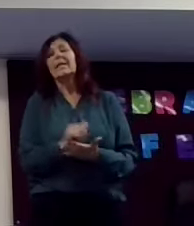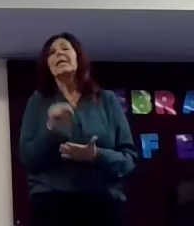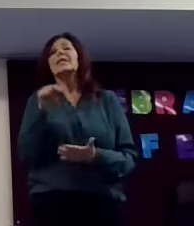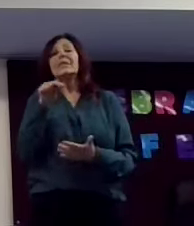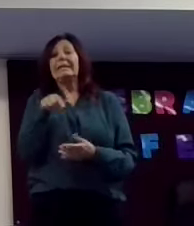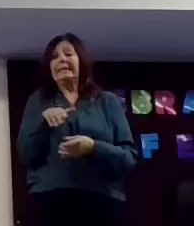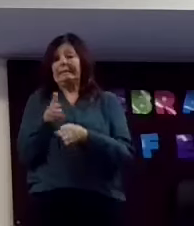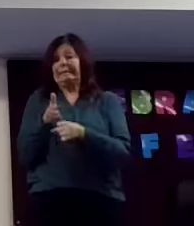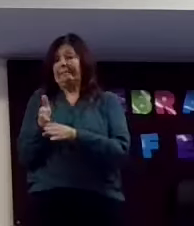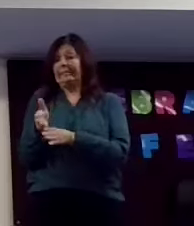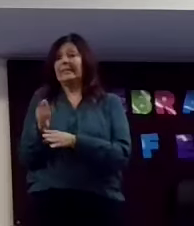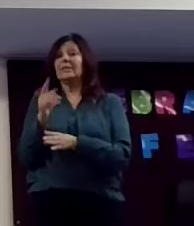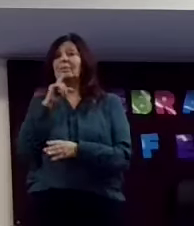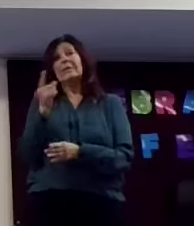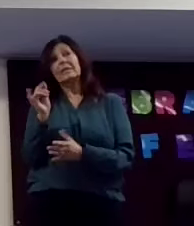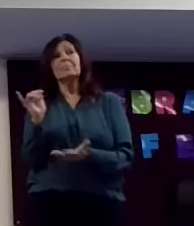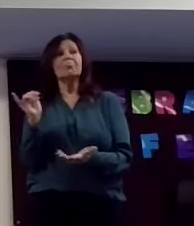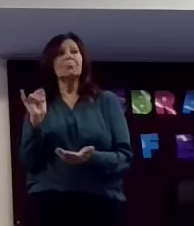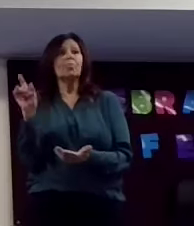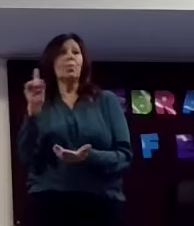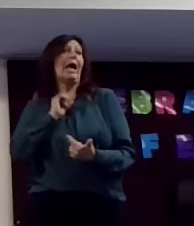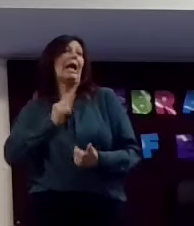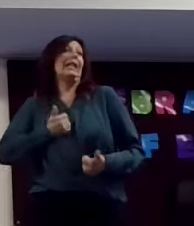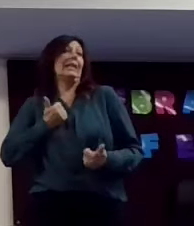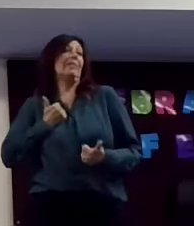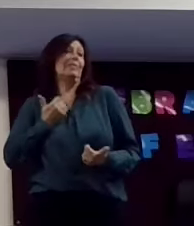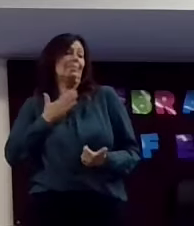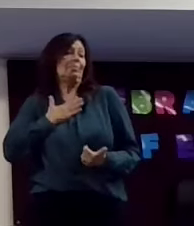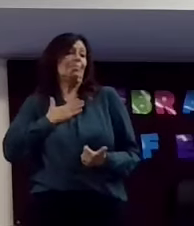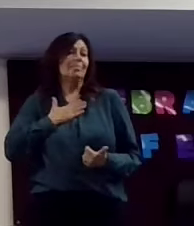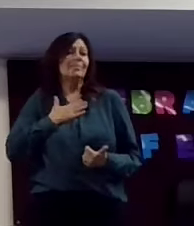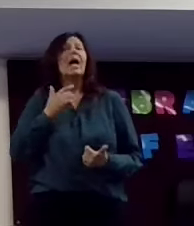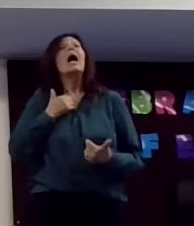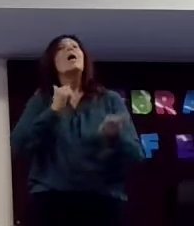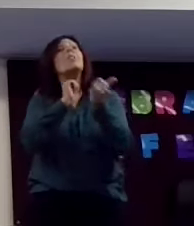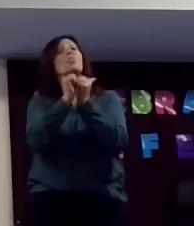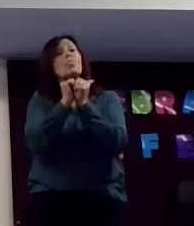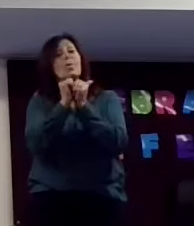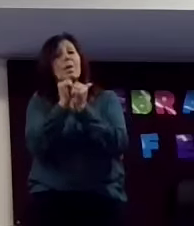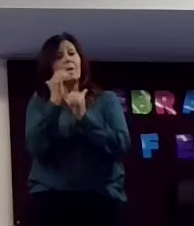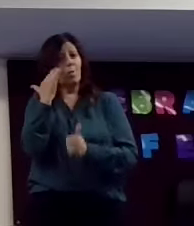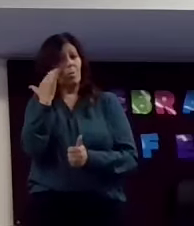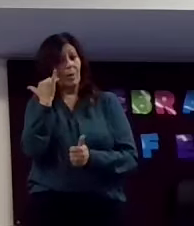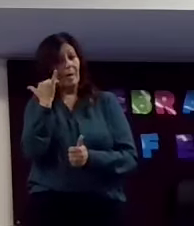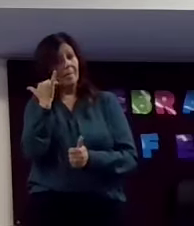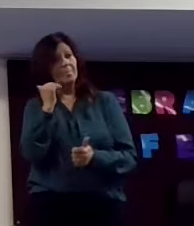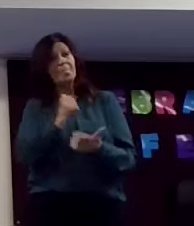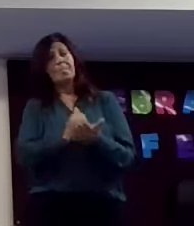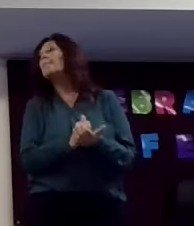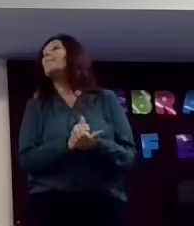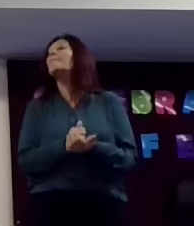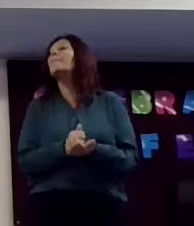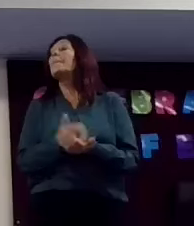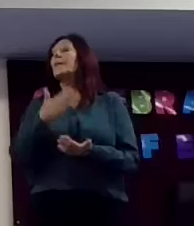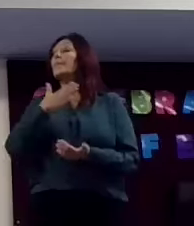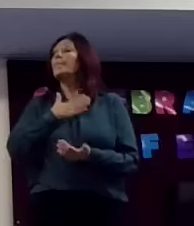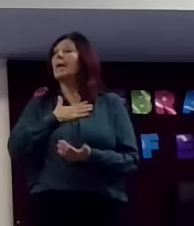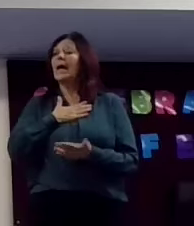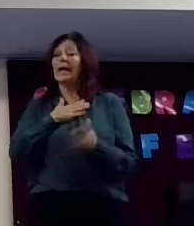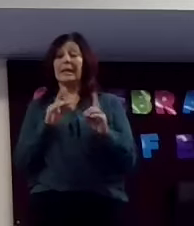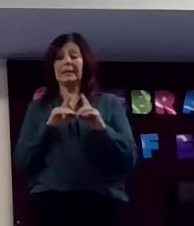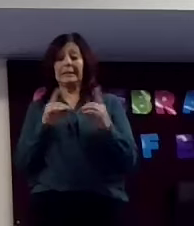this area is really kind of right where I live. I'm running because